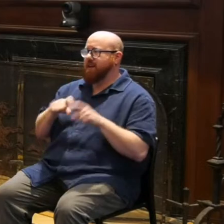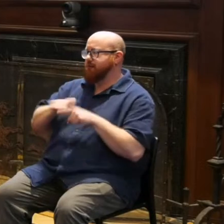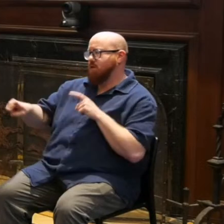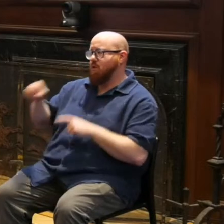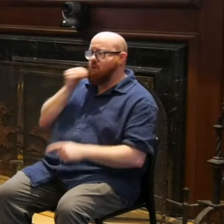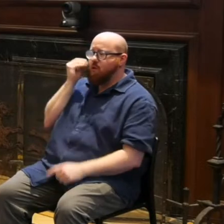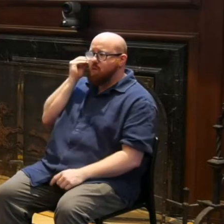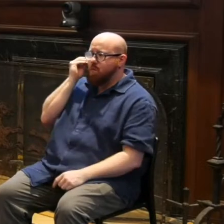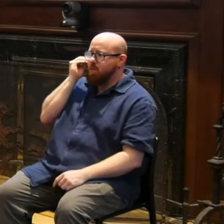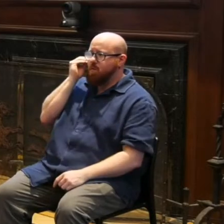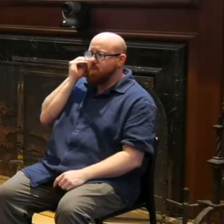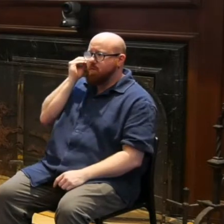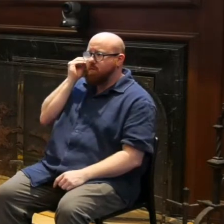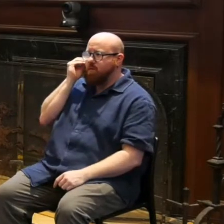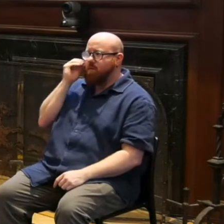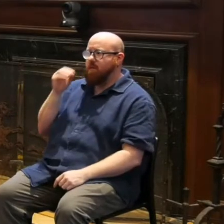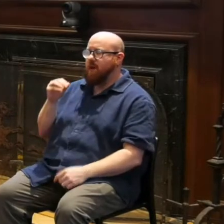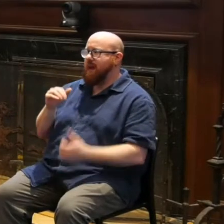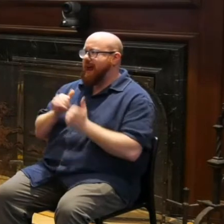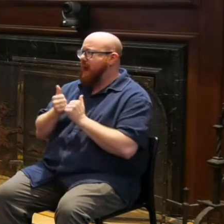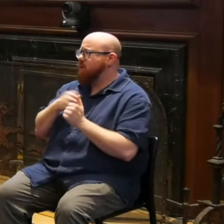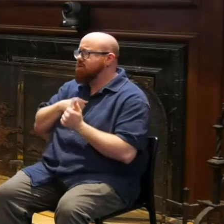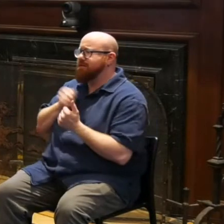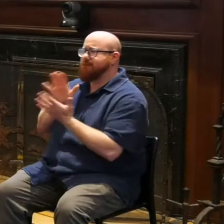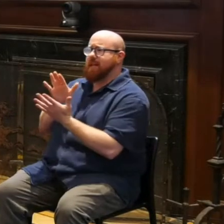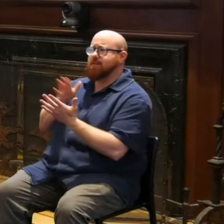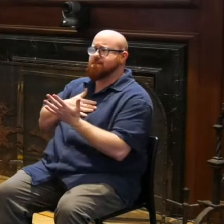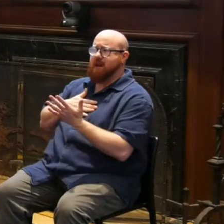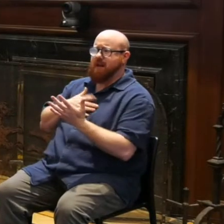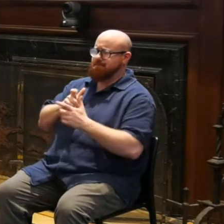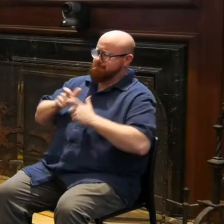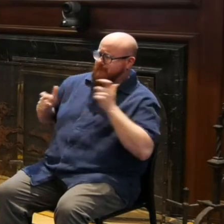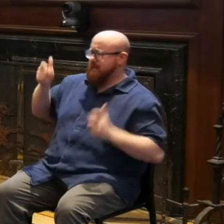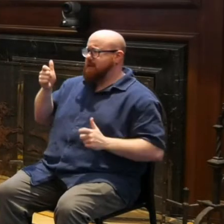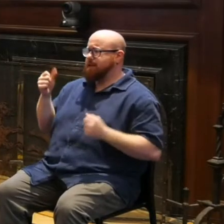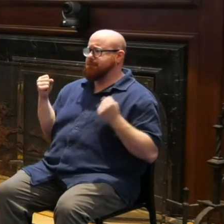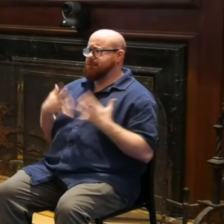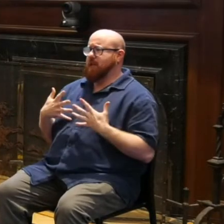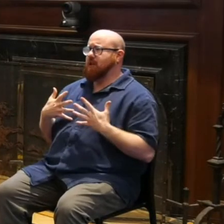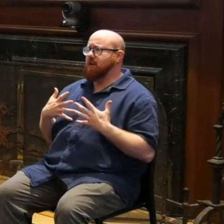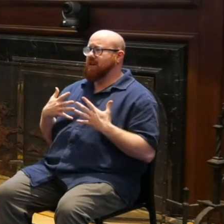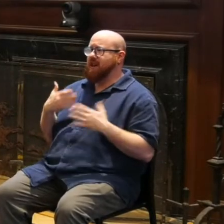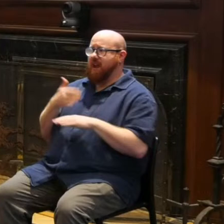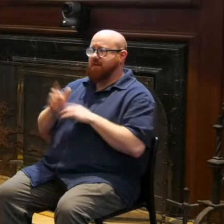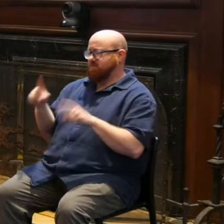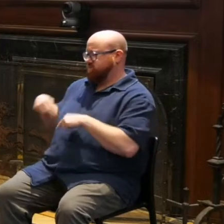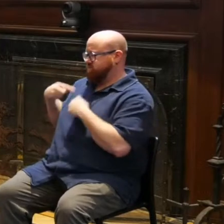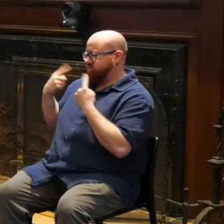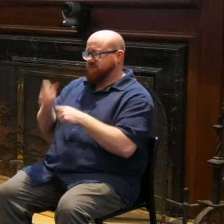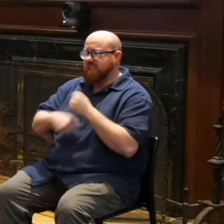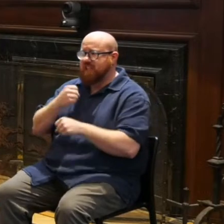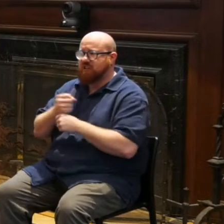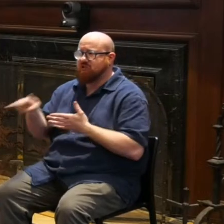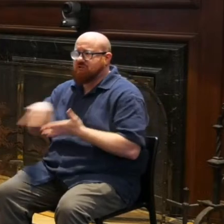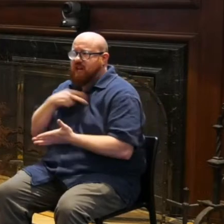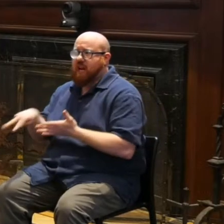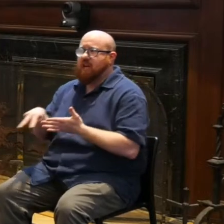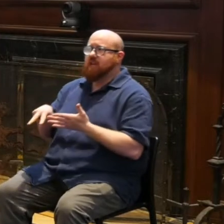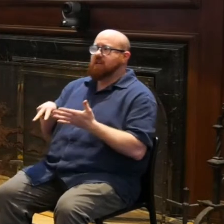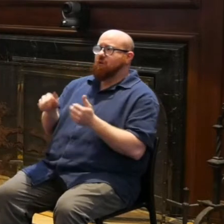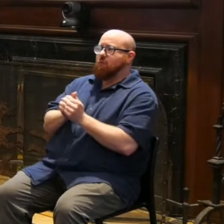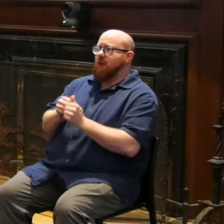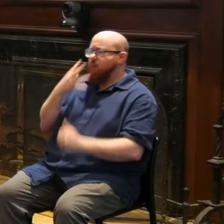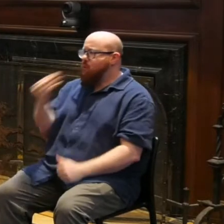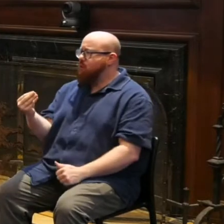home. How do I face my biggest fears? After all these years, dancing with